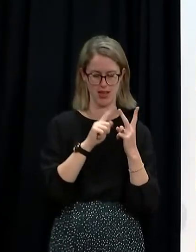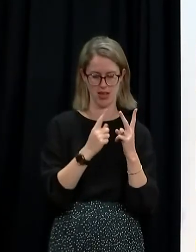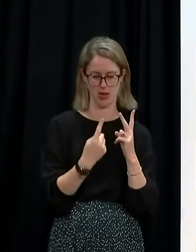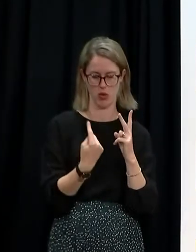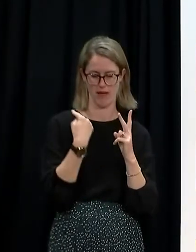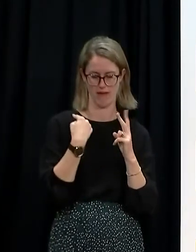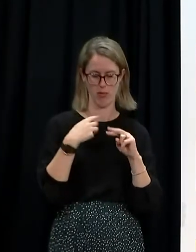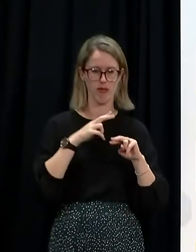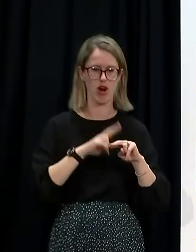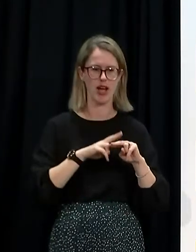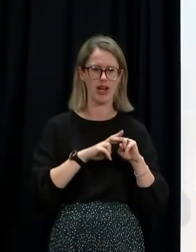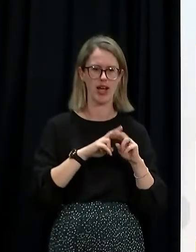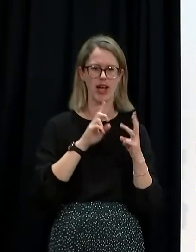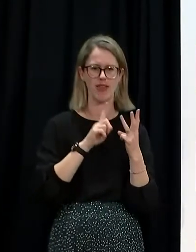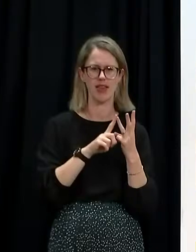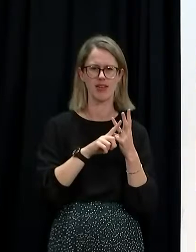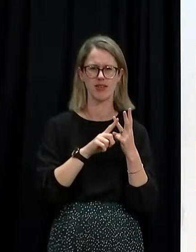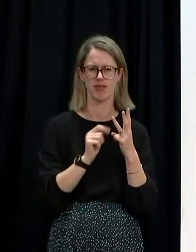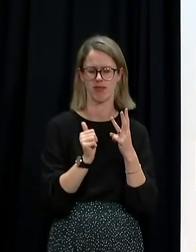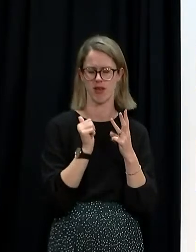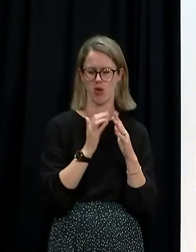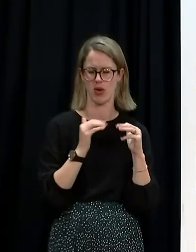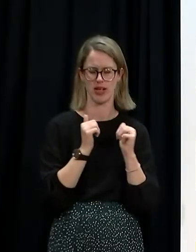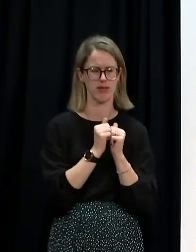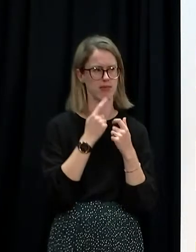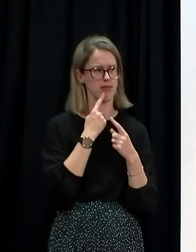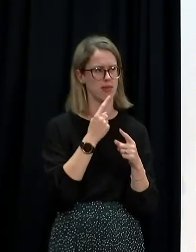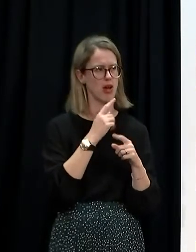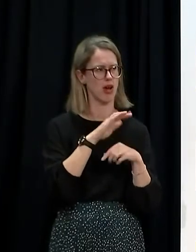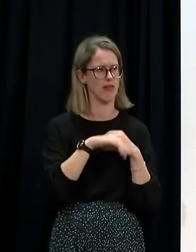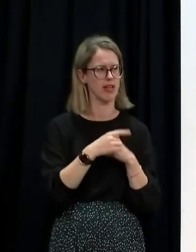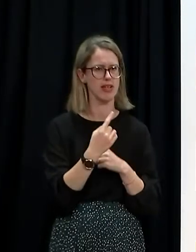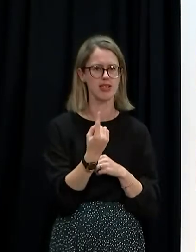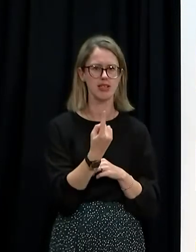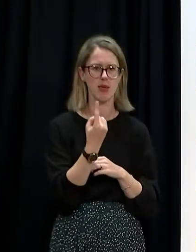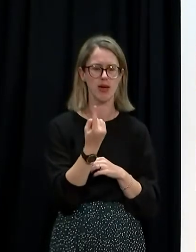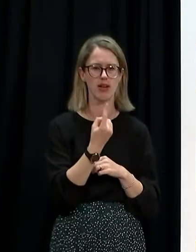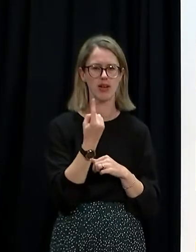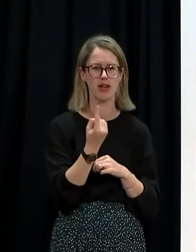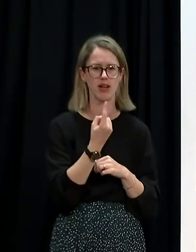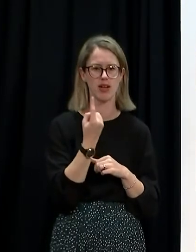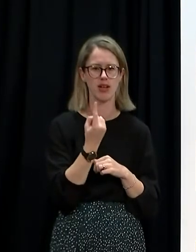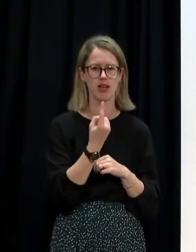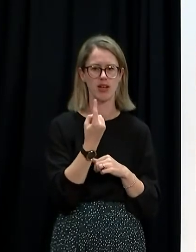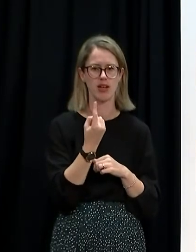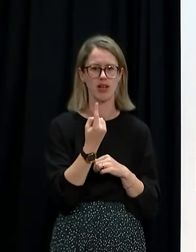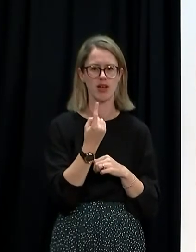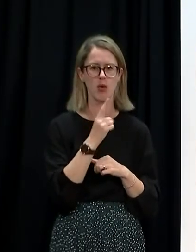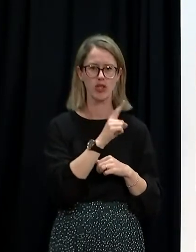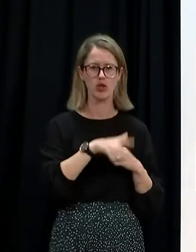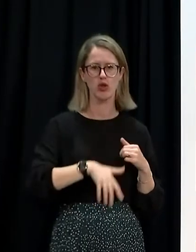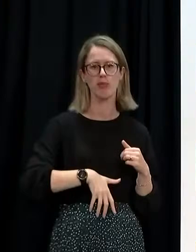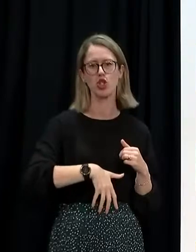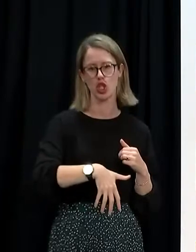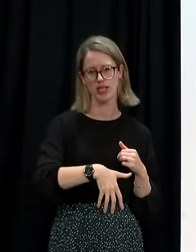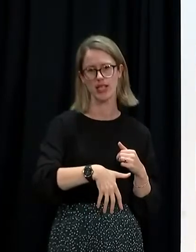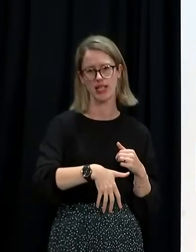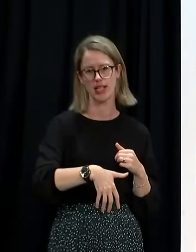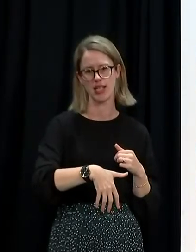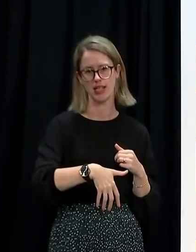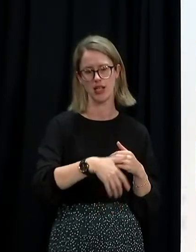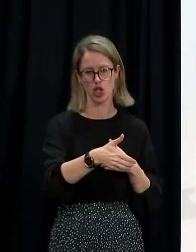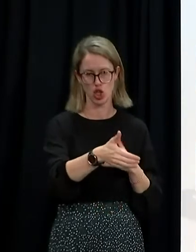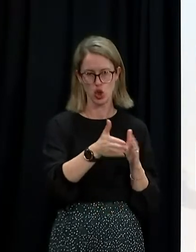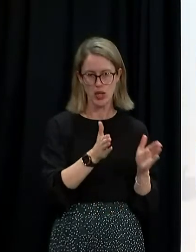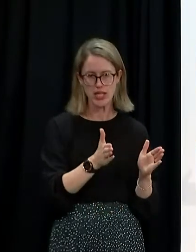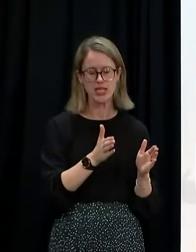and then there's been some publicity over the weekend about someone who was seen in the on the maternity unit there during